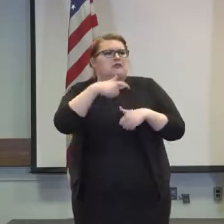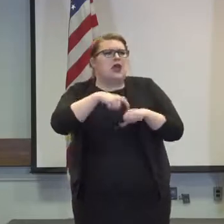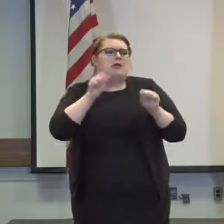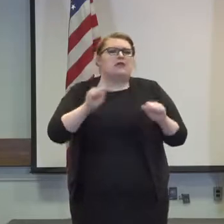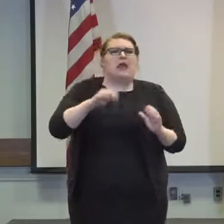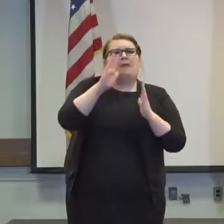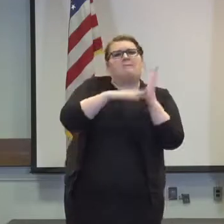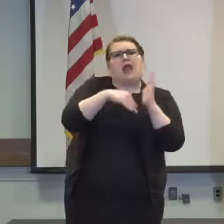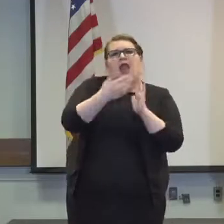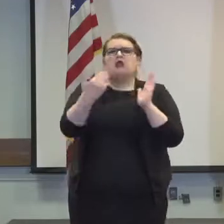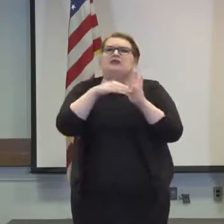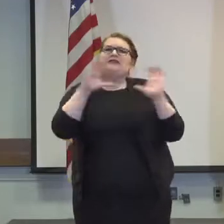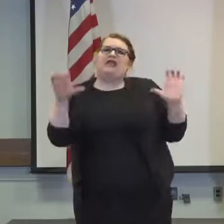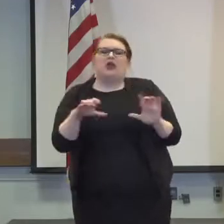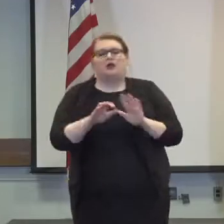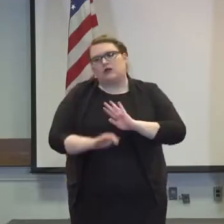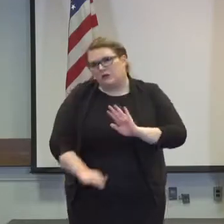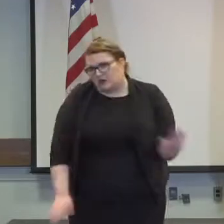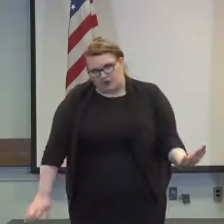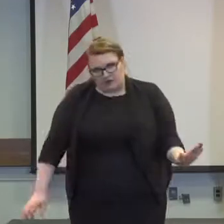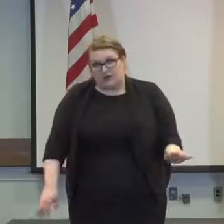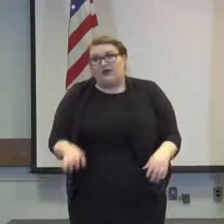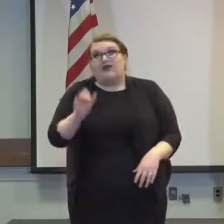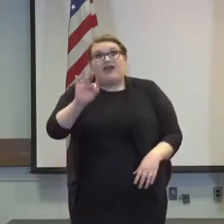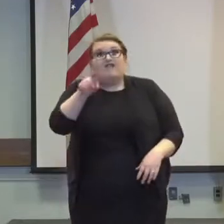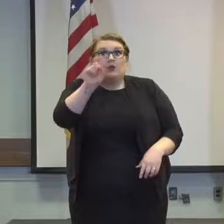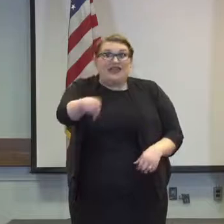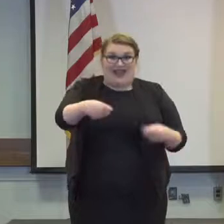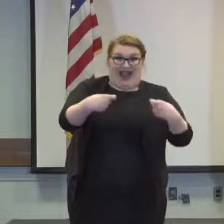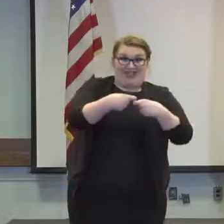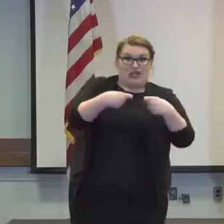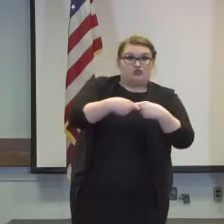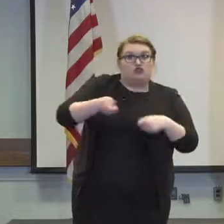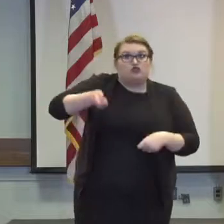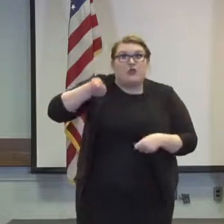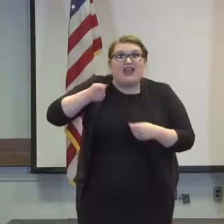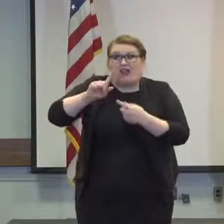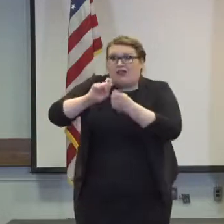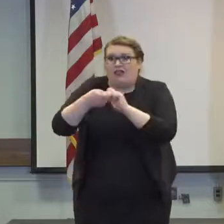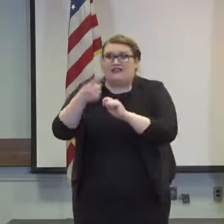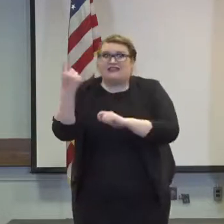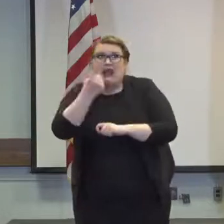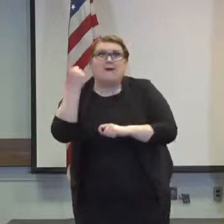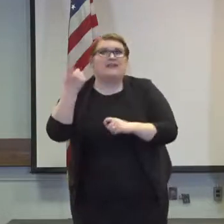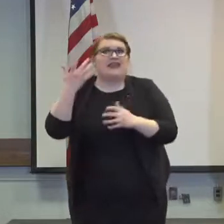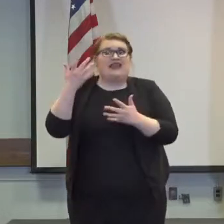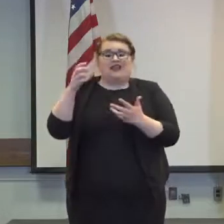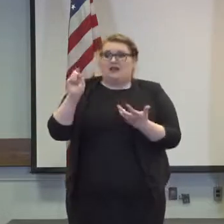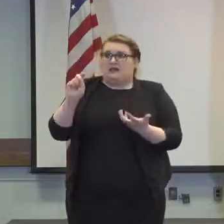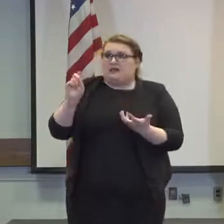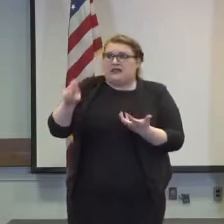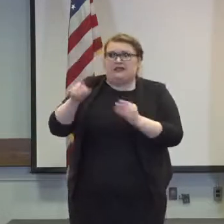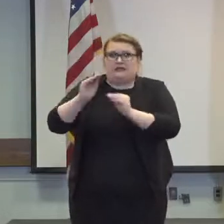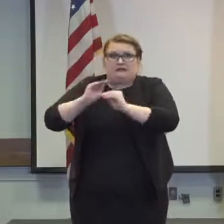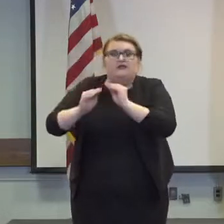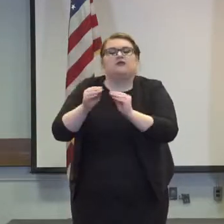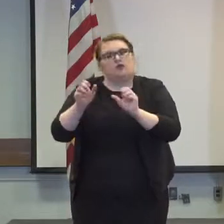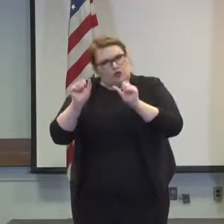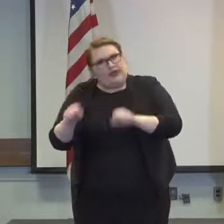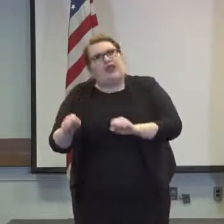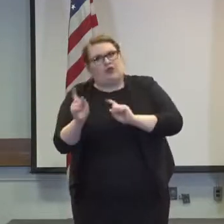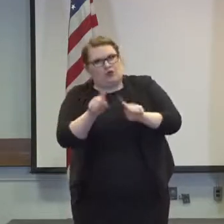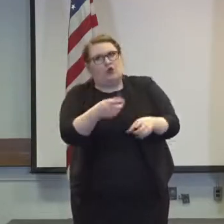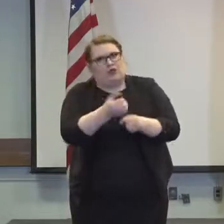house. But if you think that you need something for an electrical switch or something that you need a supply at, you can go out and get